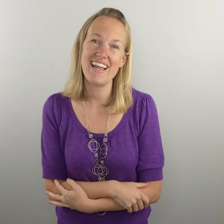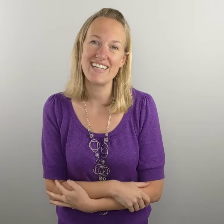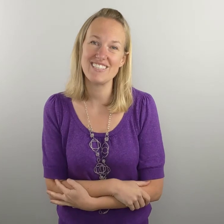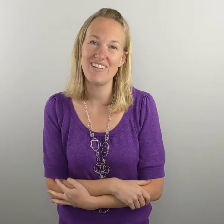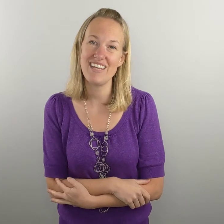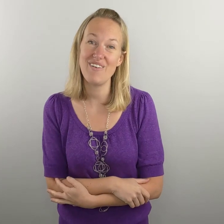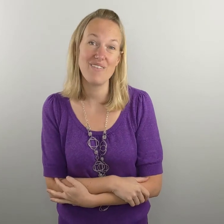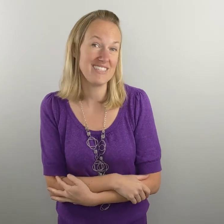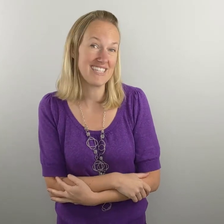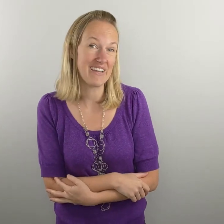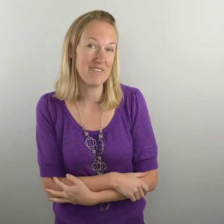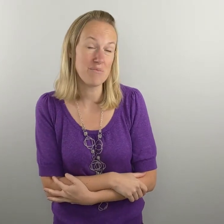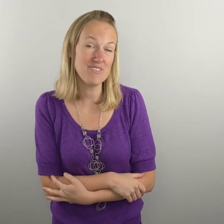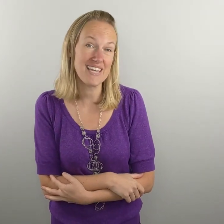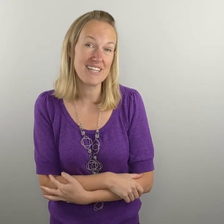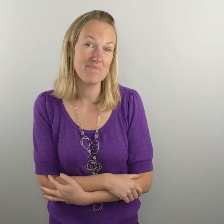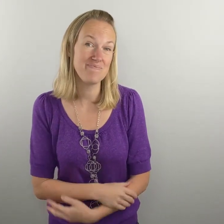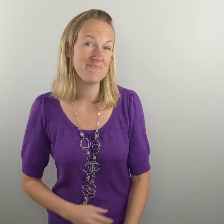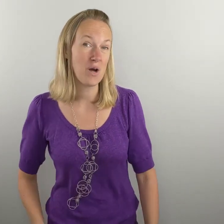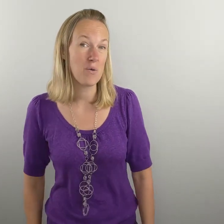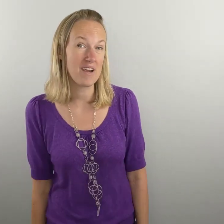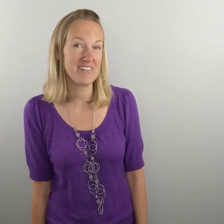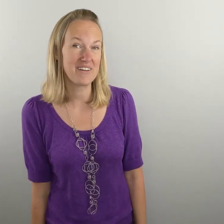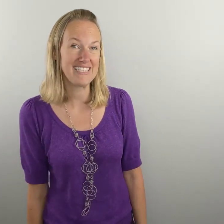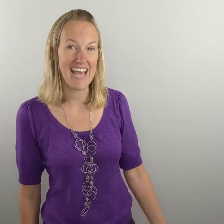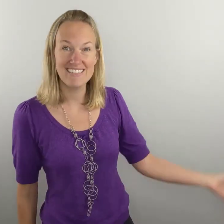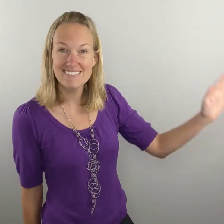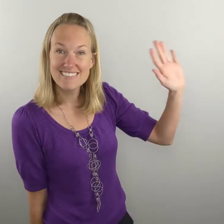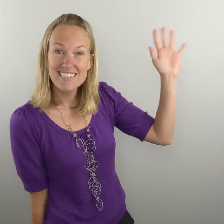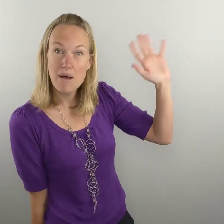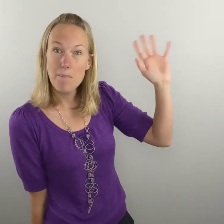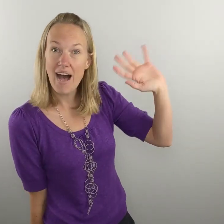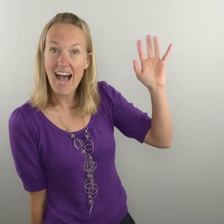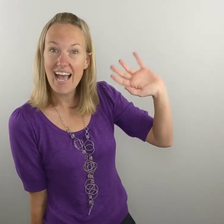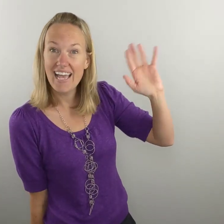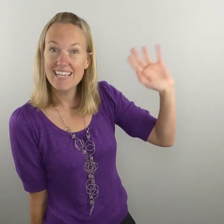next video when we sign with the music. Hope you're having a great day. Bye.